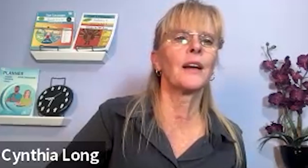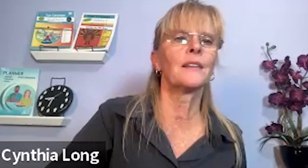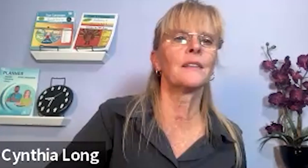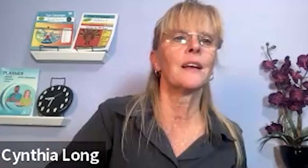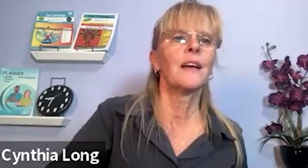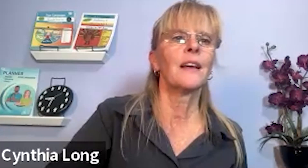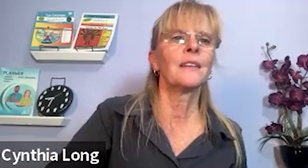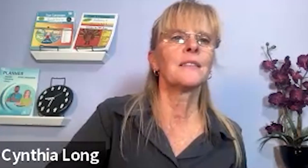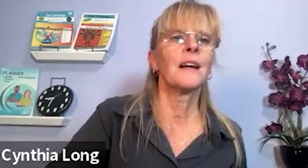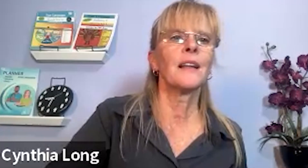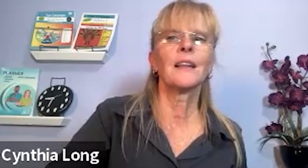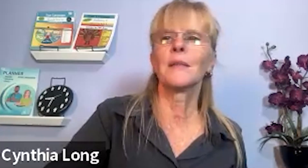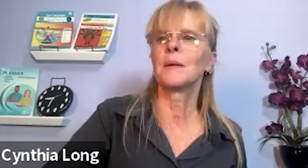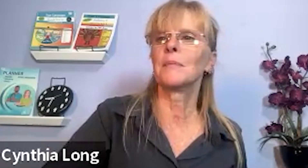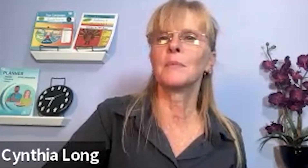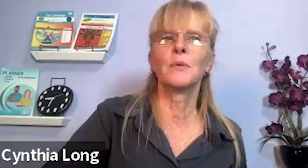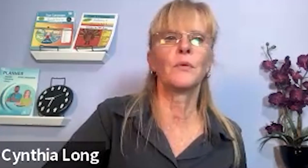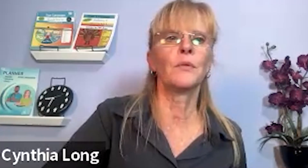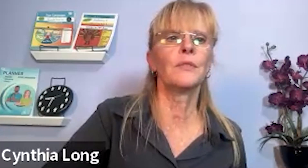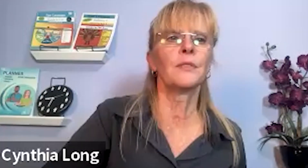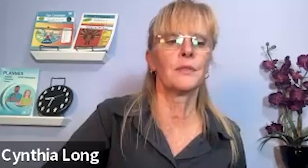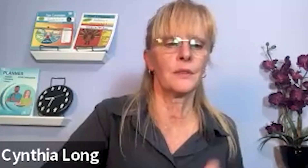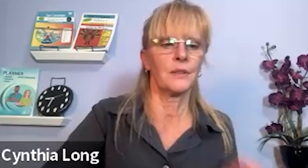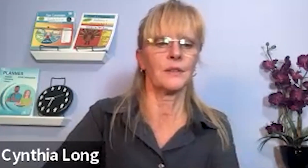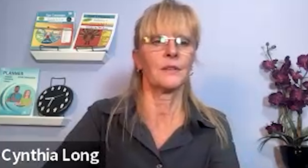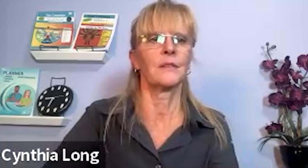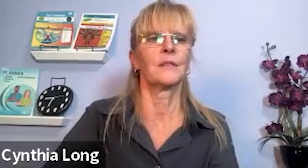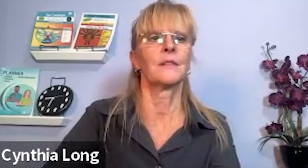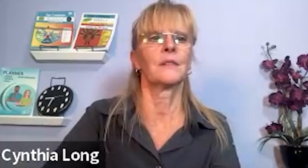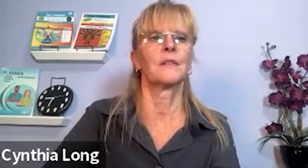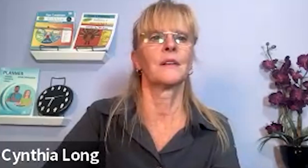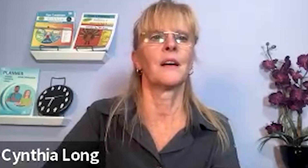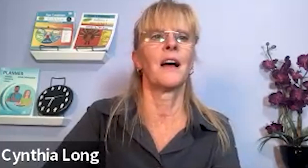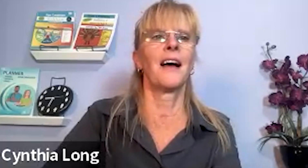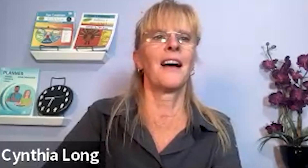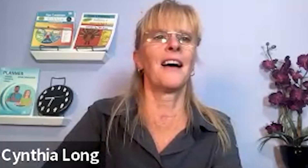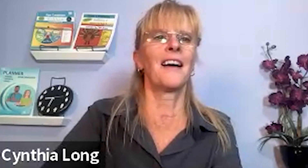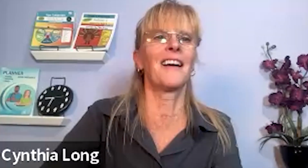I'm trying. It's not letting me move.